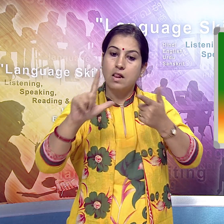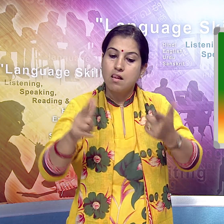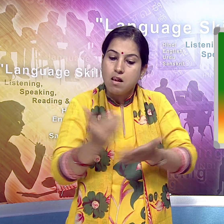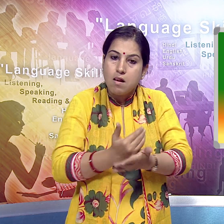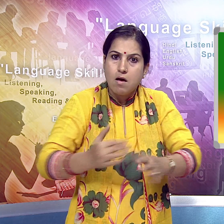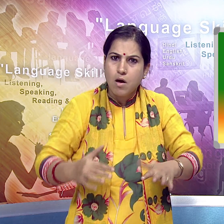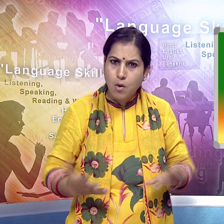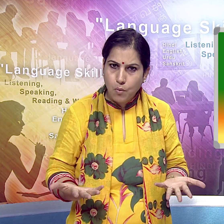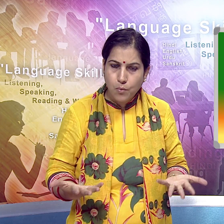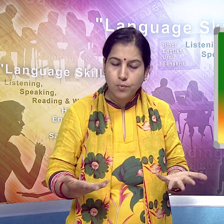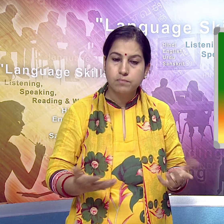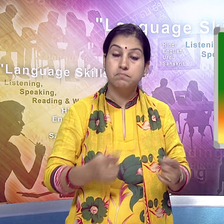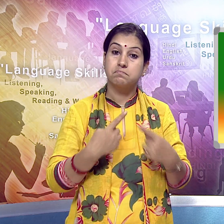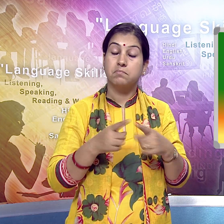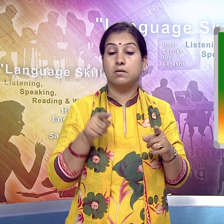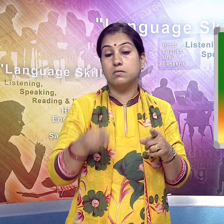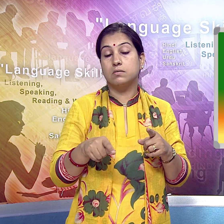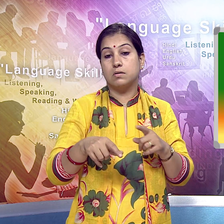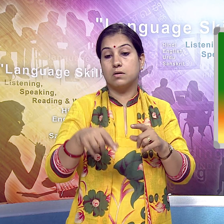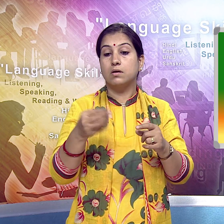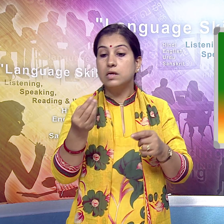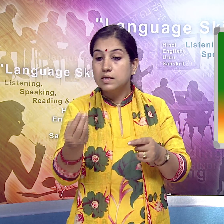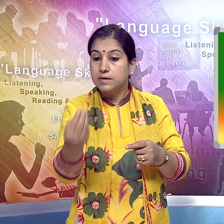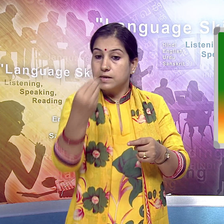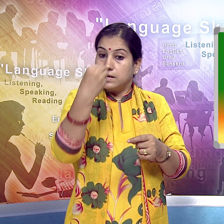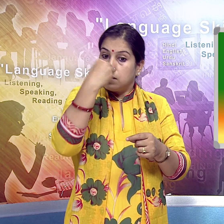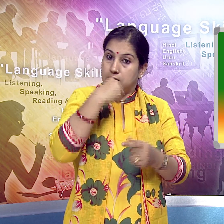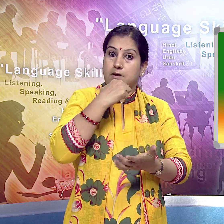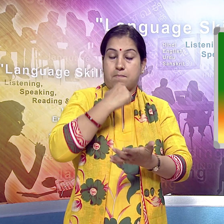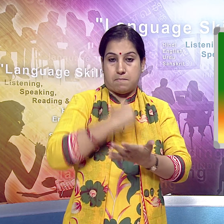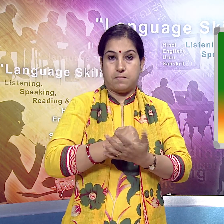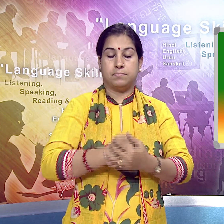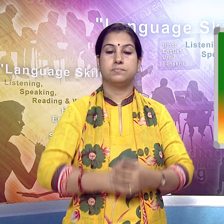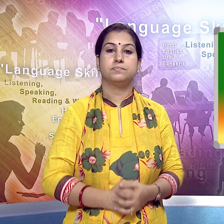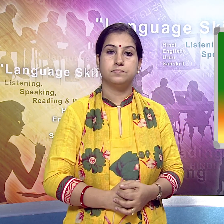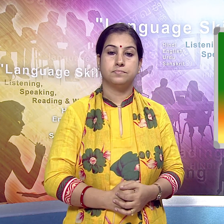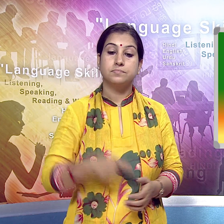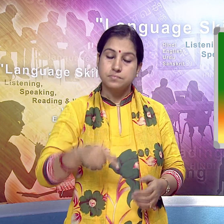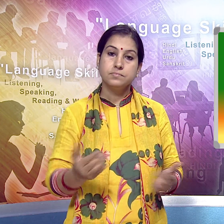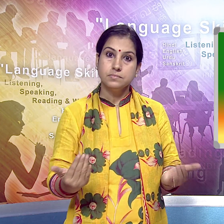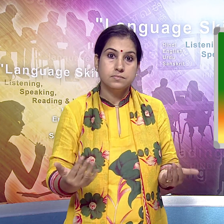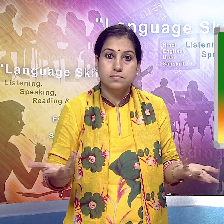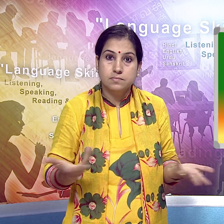But it has to be eaten from the outside and it is available.